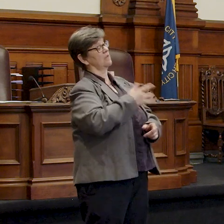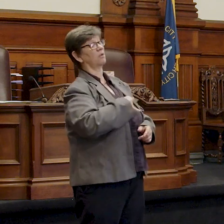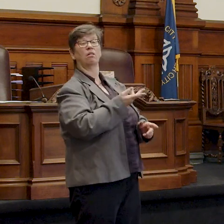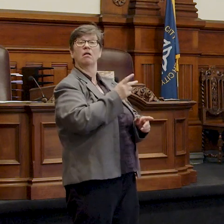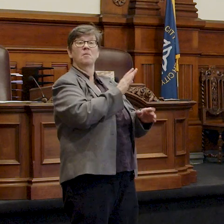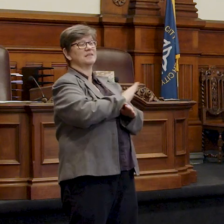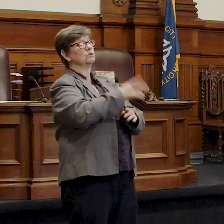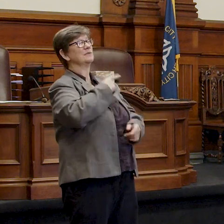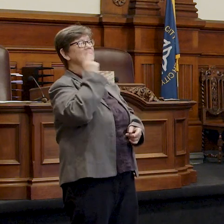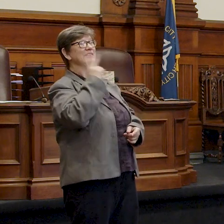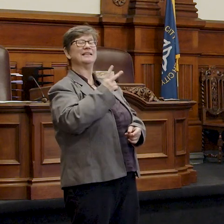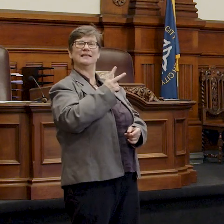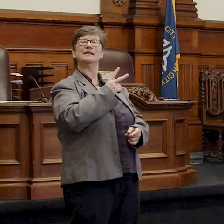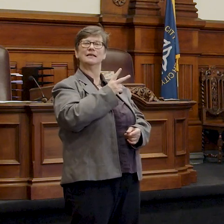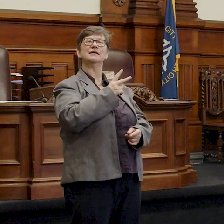of